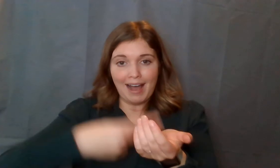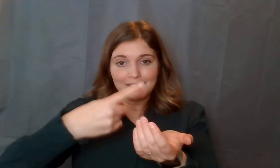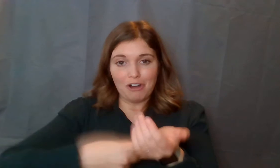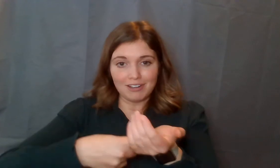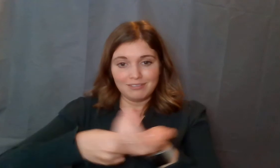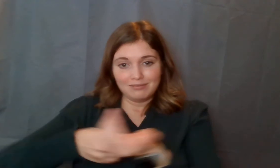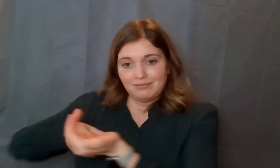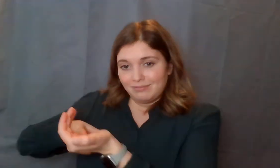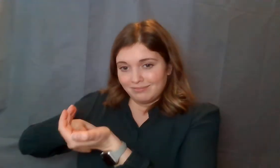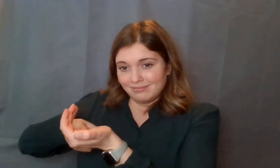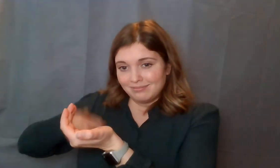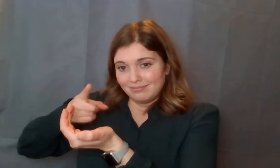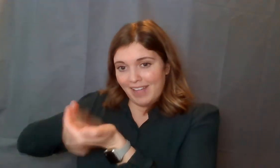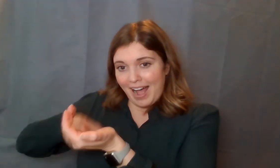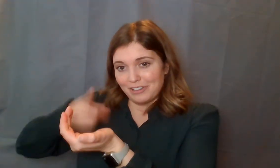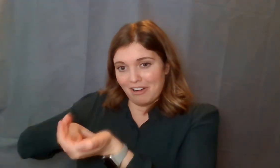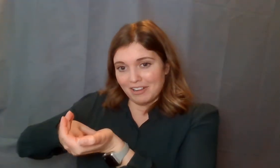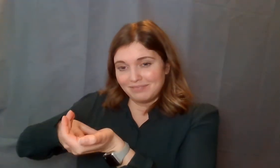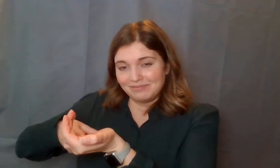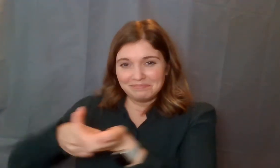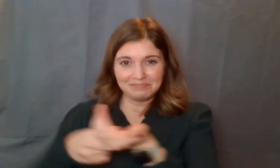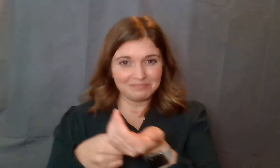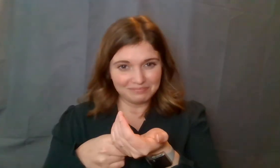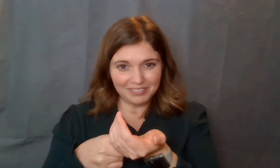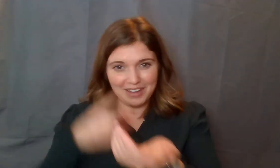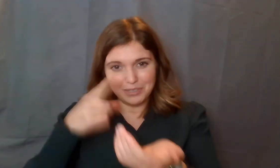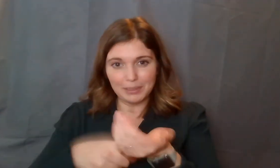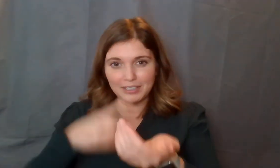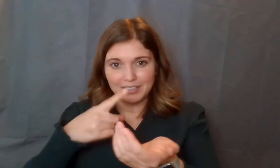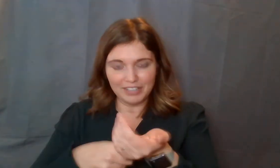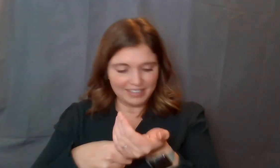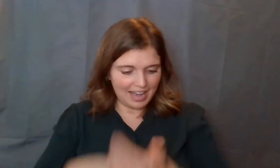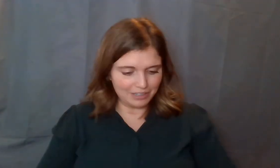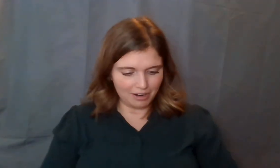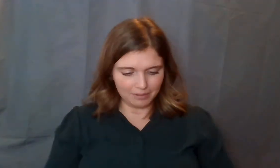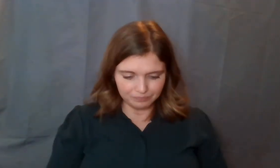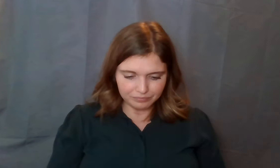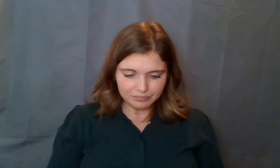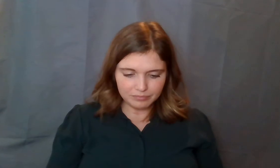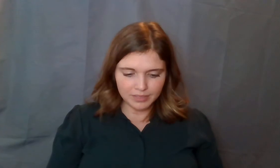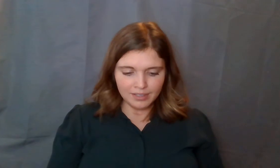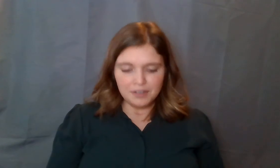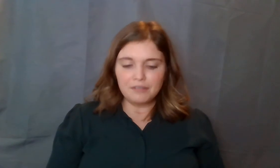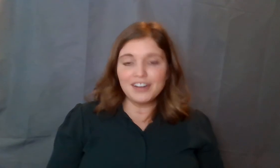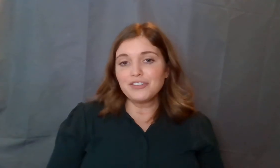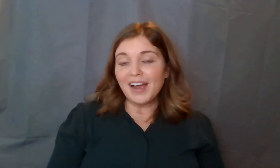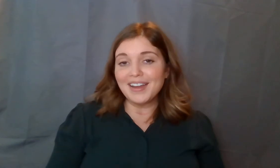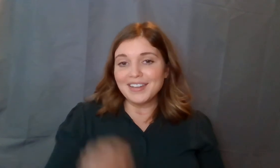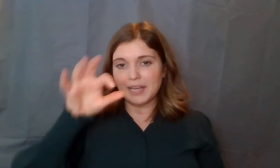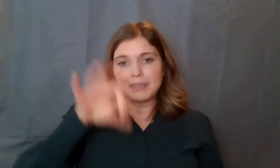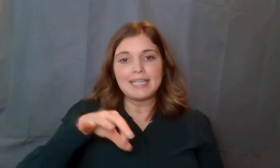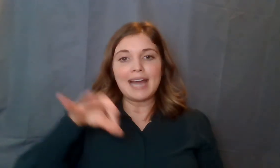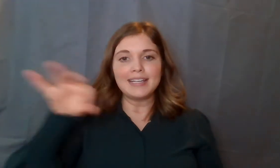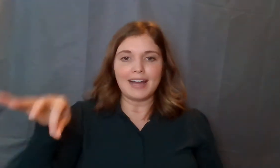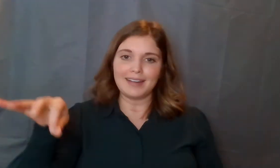Hot dog. Hot dog. Okay, it's a little different. Hot dog. French fries, same as 99.